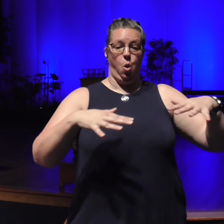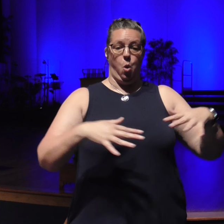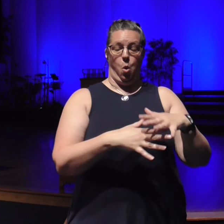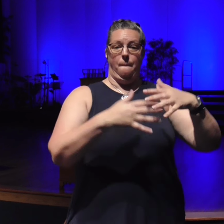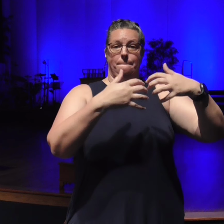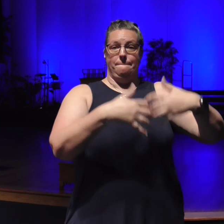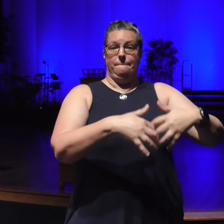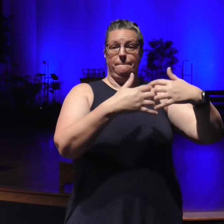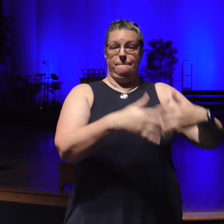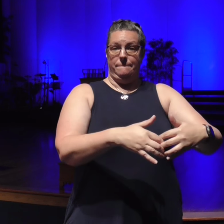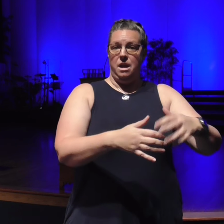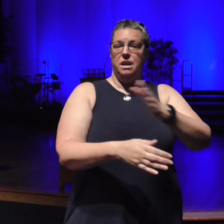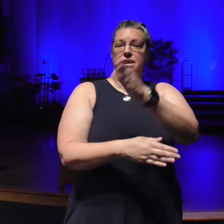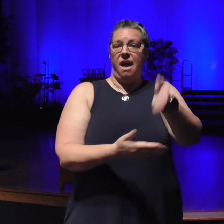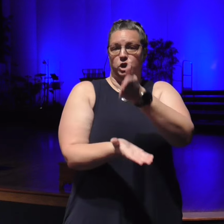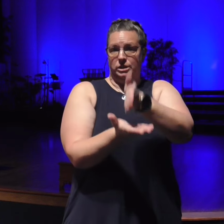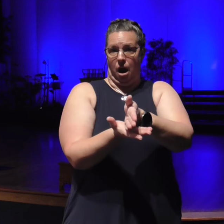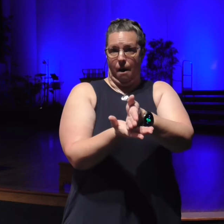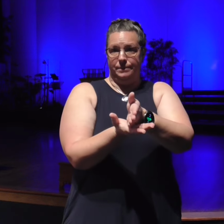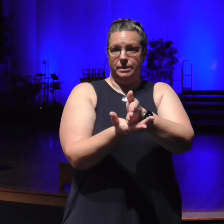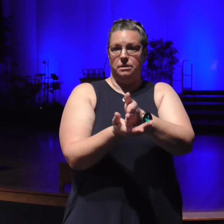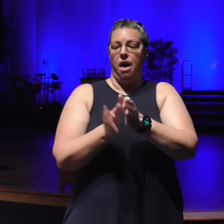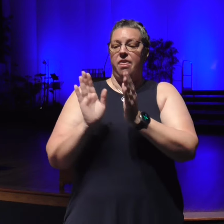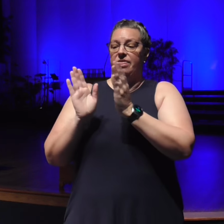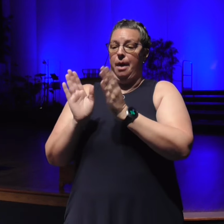pattern which was weaving when the sun went